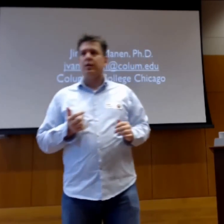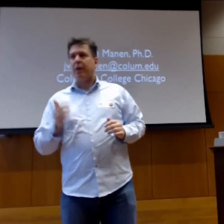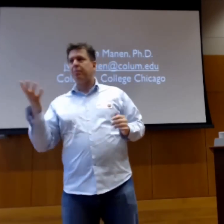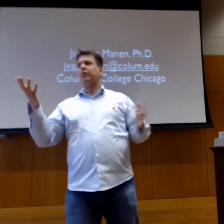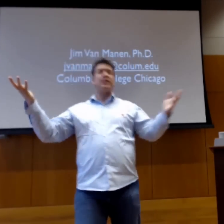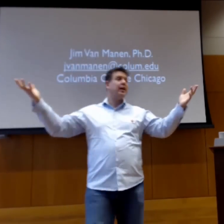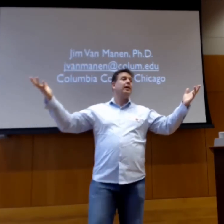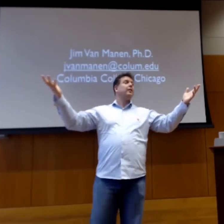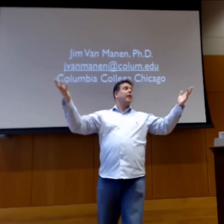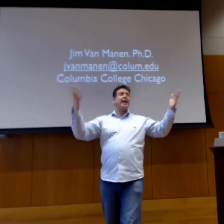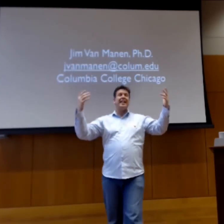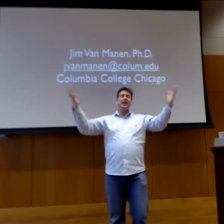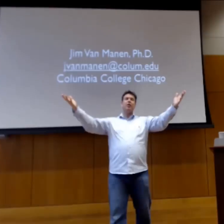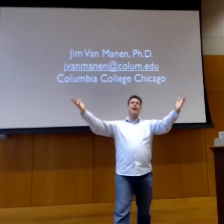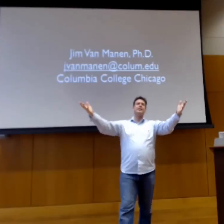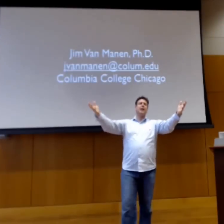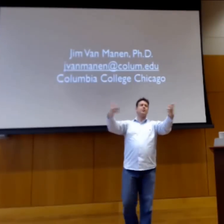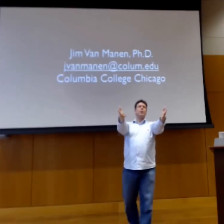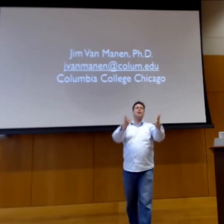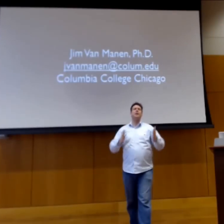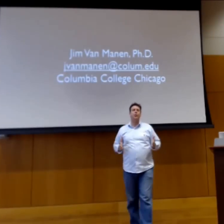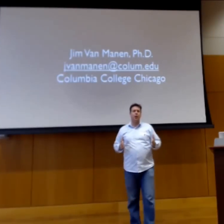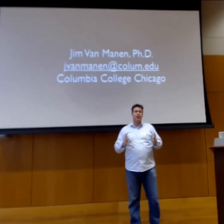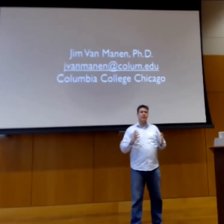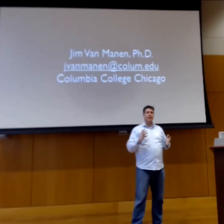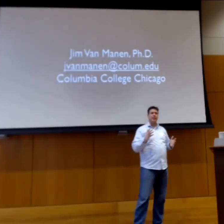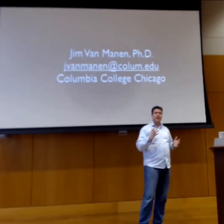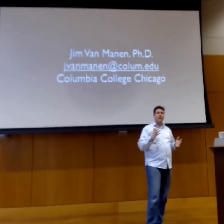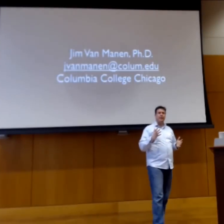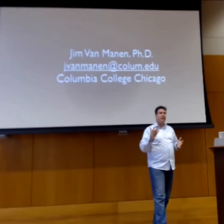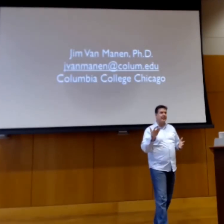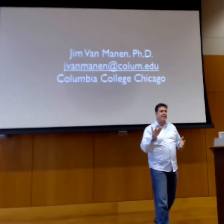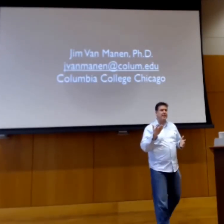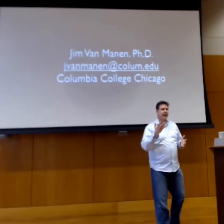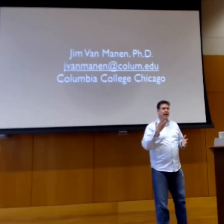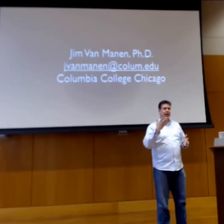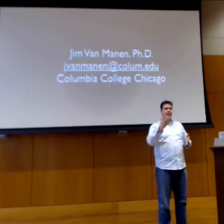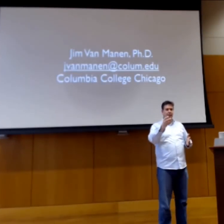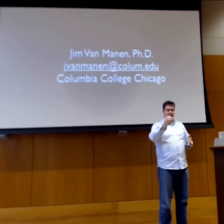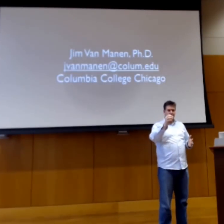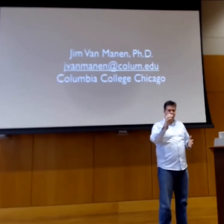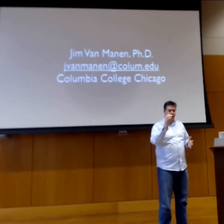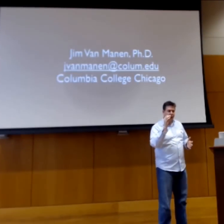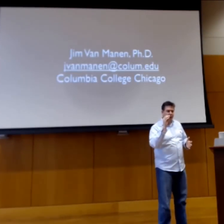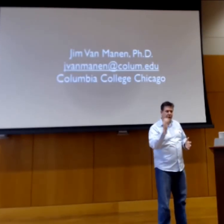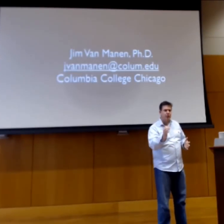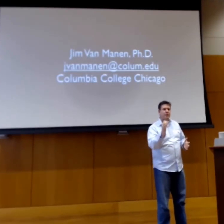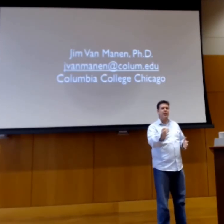Paper. see? I can hear ASL. So can you. The fact is that ASL, there are features of